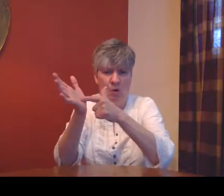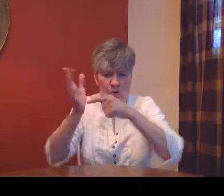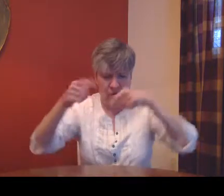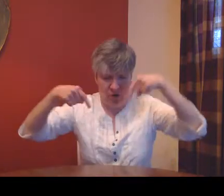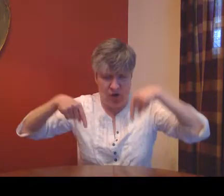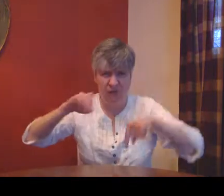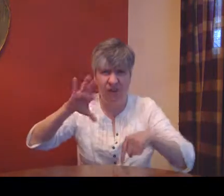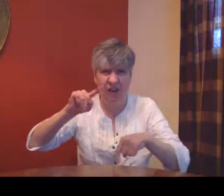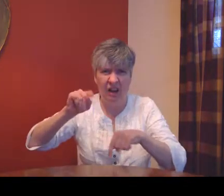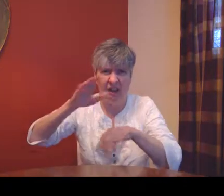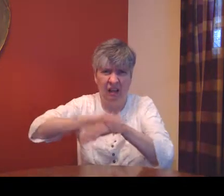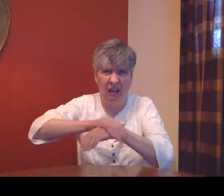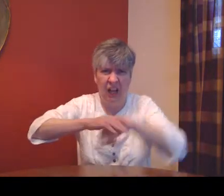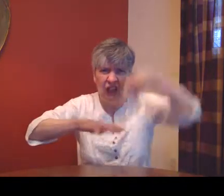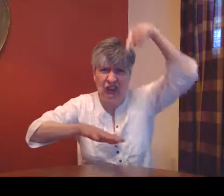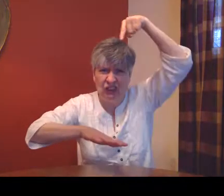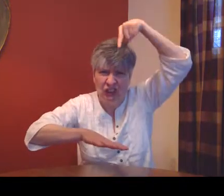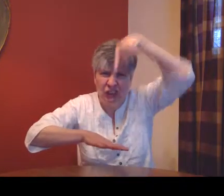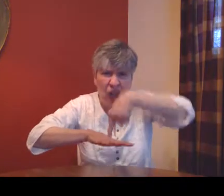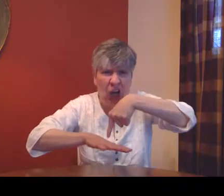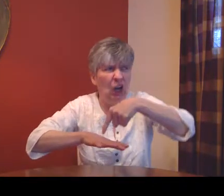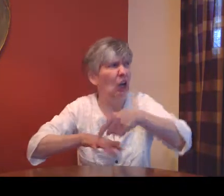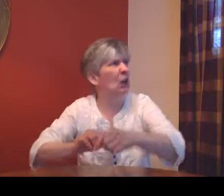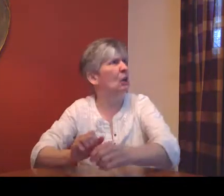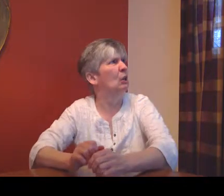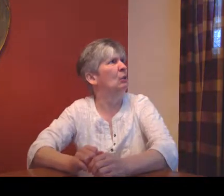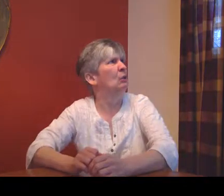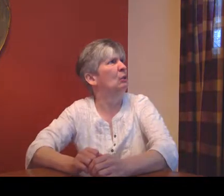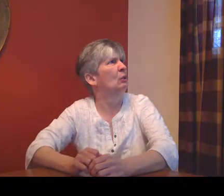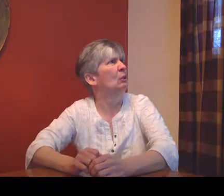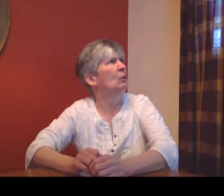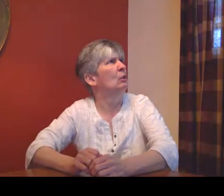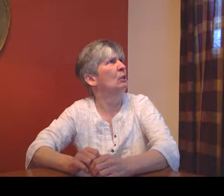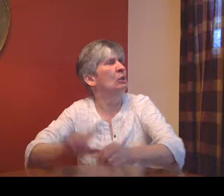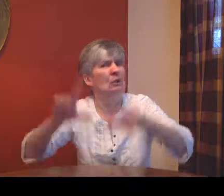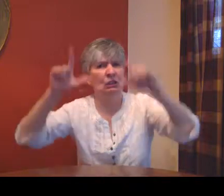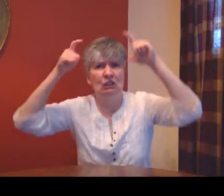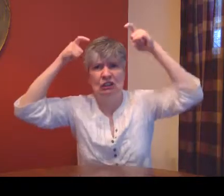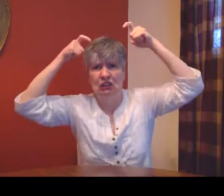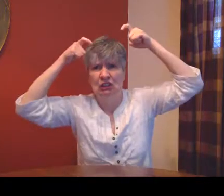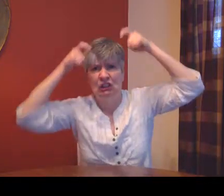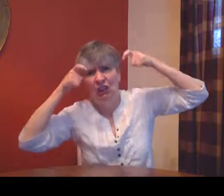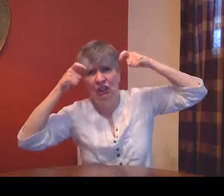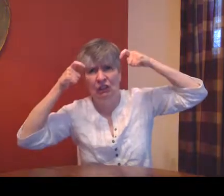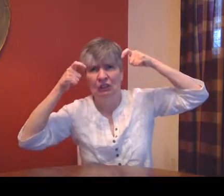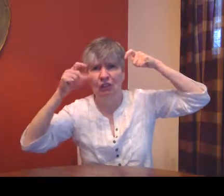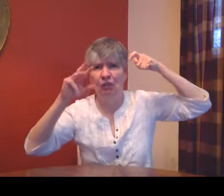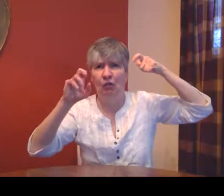He had nails in his hands and nails in his feet. Oh my. And a crown on his